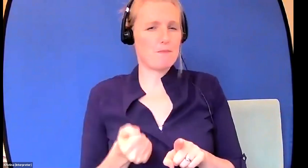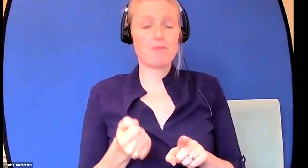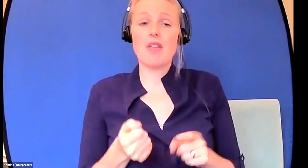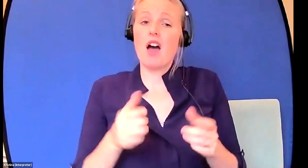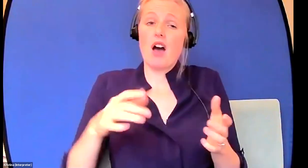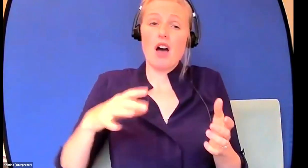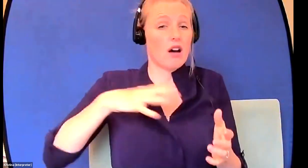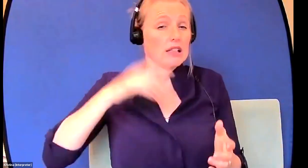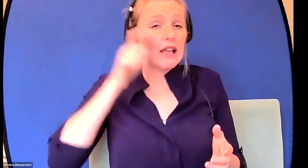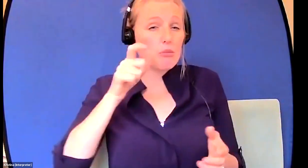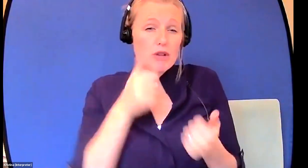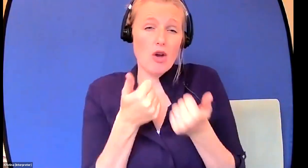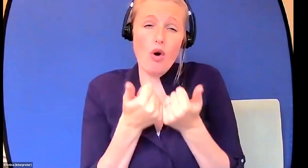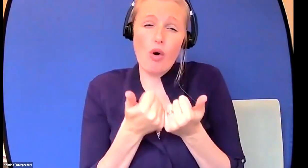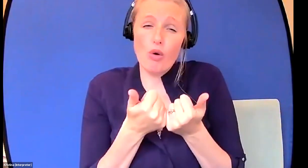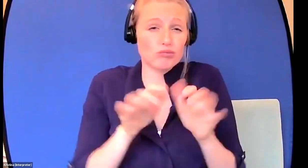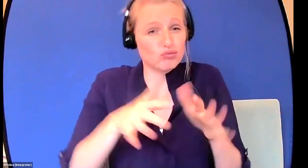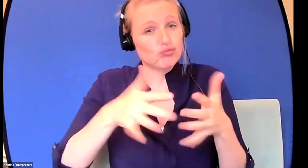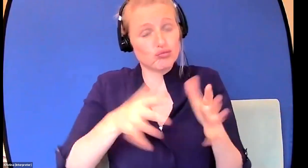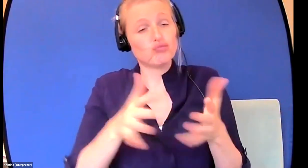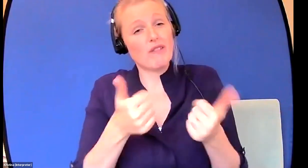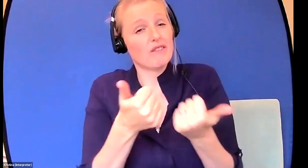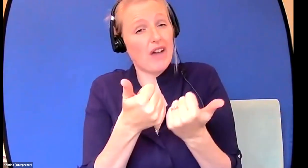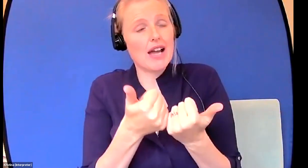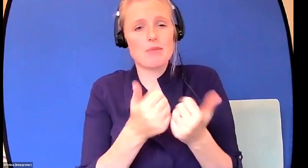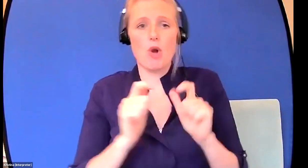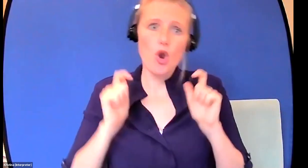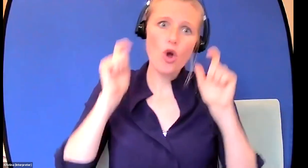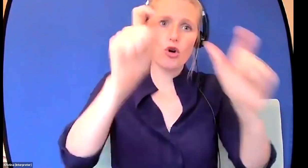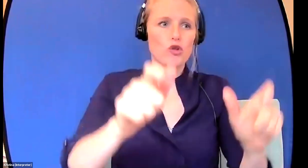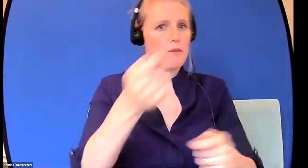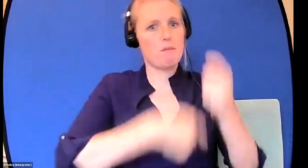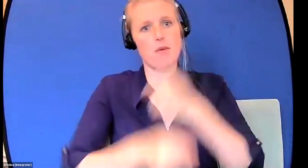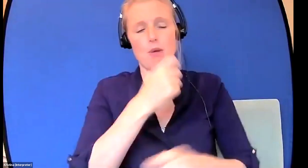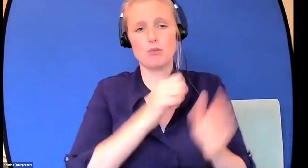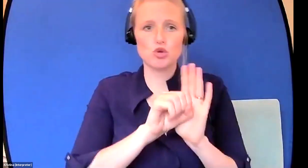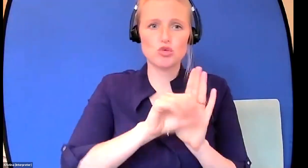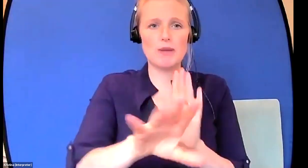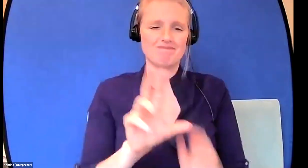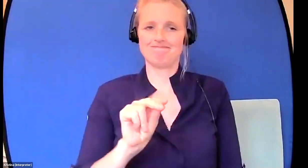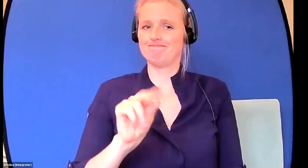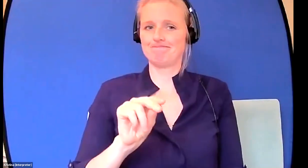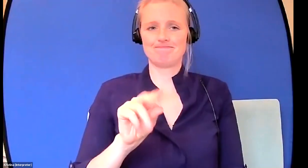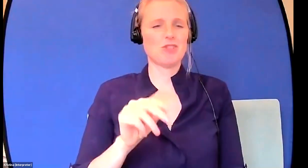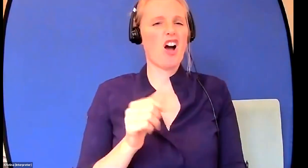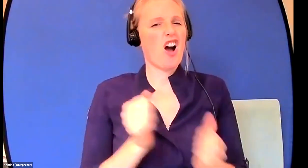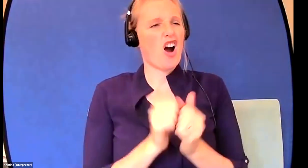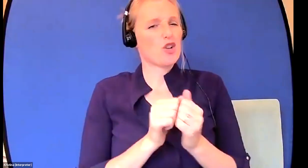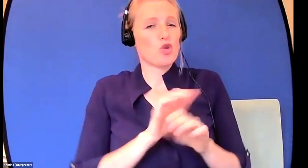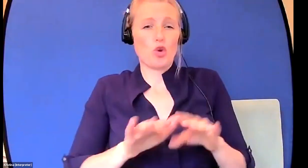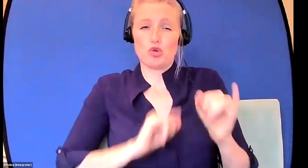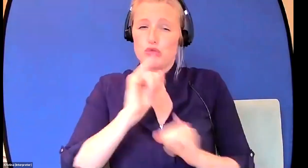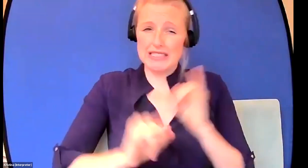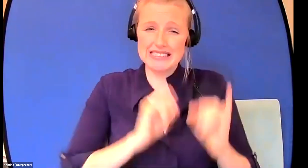out, but it doesn't seem to be a long-term solution at all. So it's kind of hard not to be negative about it, but even